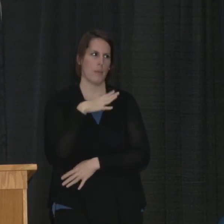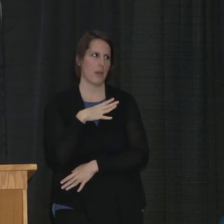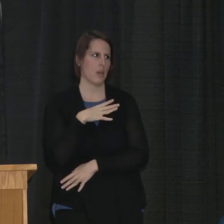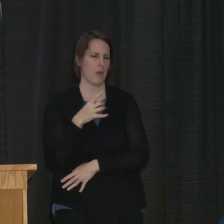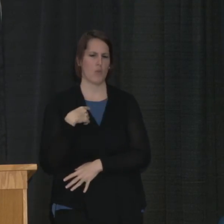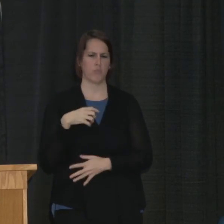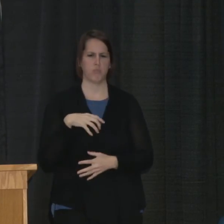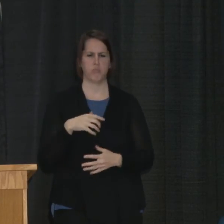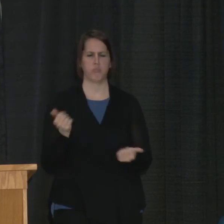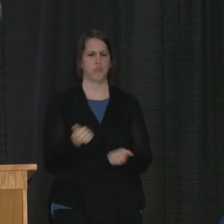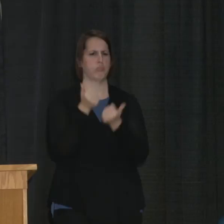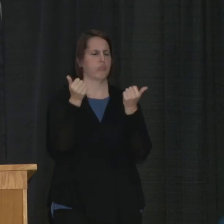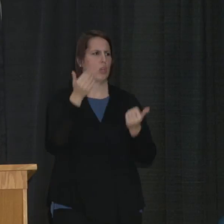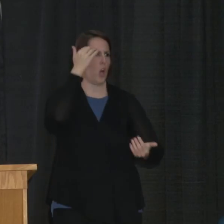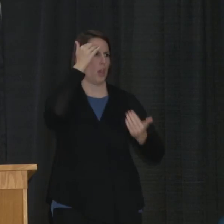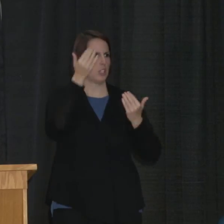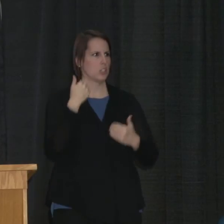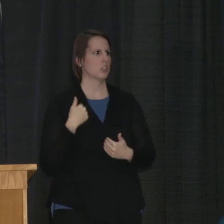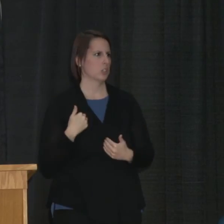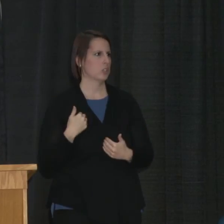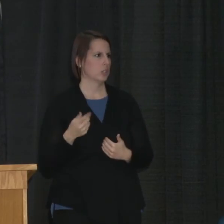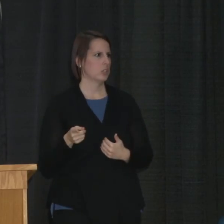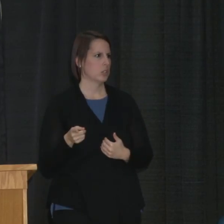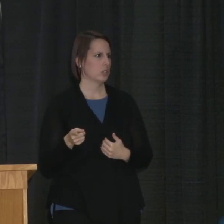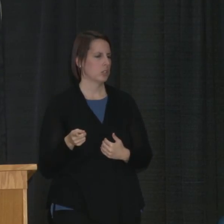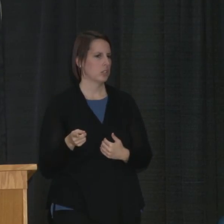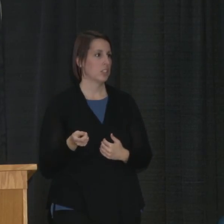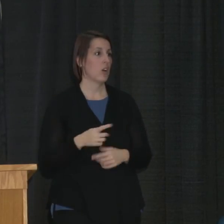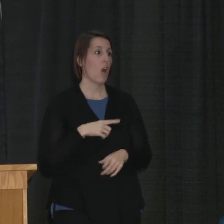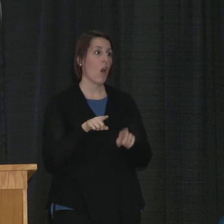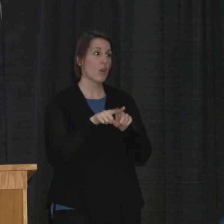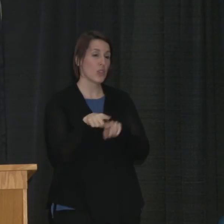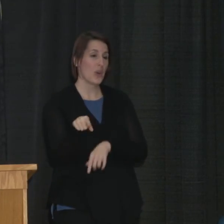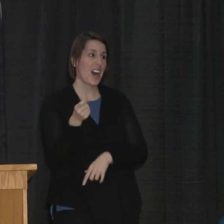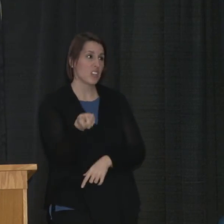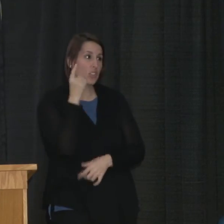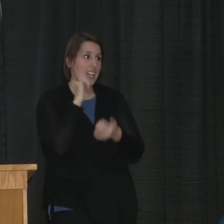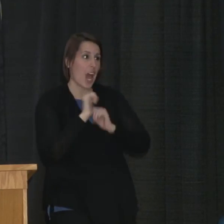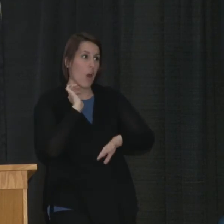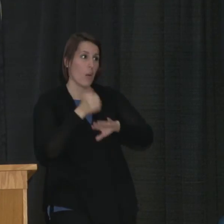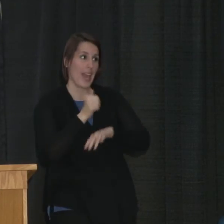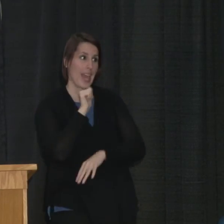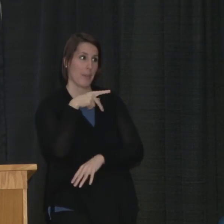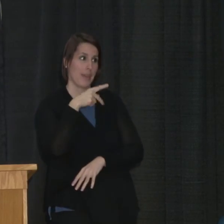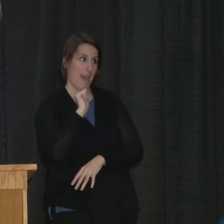of information. And she understands APA format.